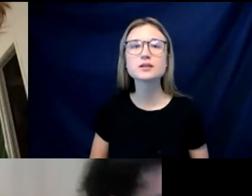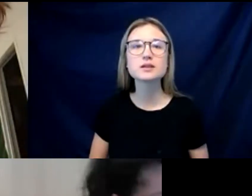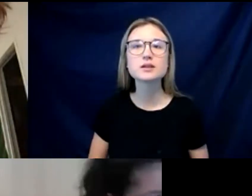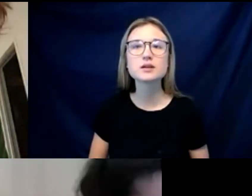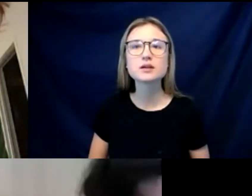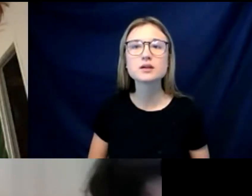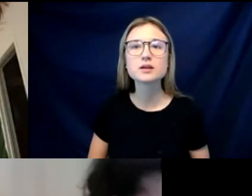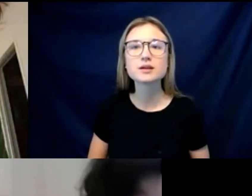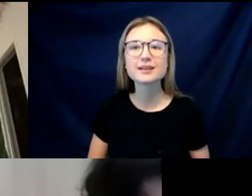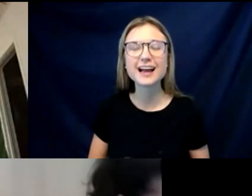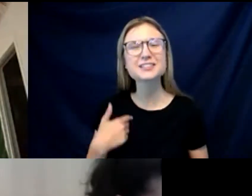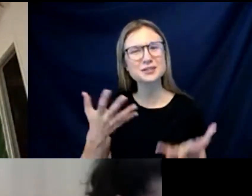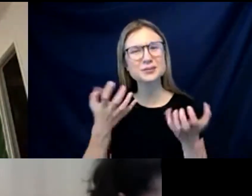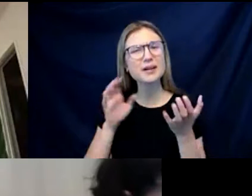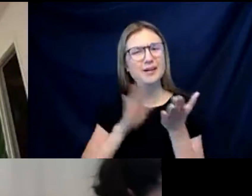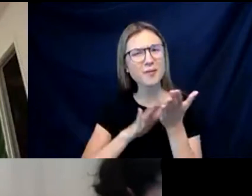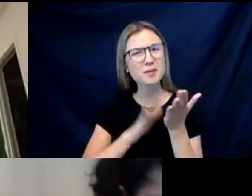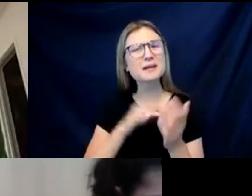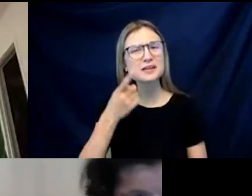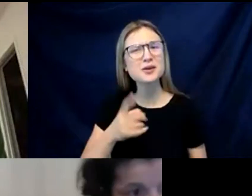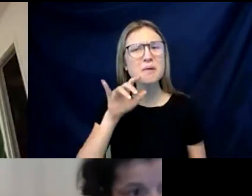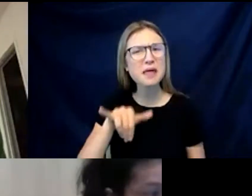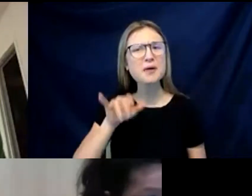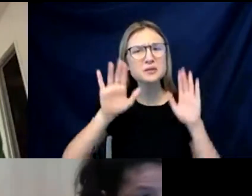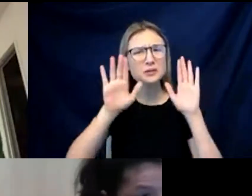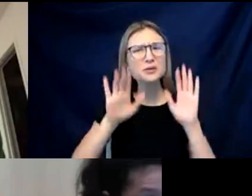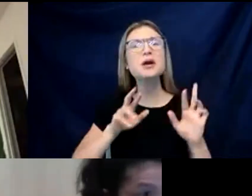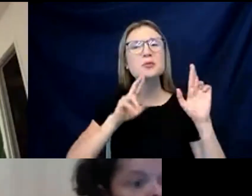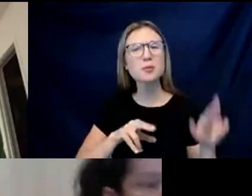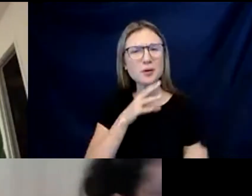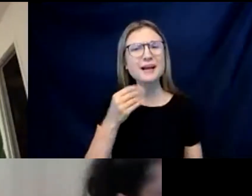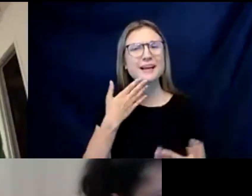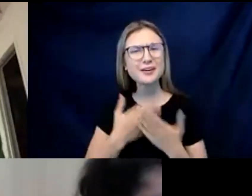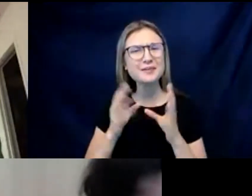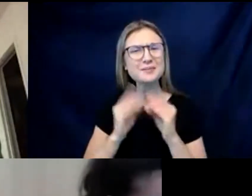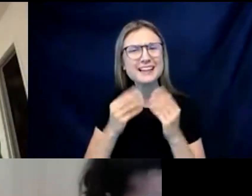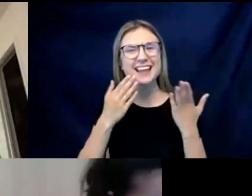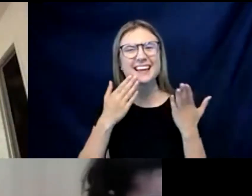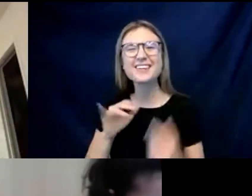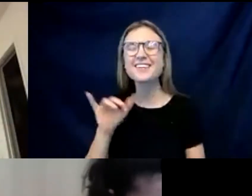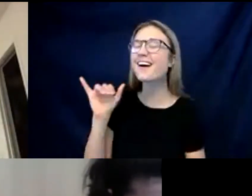Just complimenting you on a great report and a good meeting. Thank you. Oh, thank you, John.